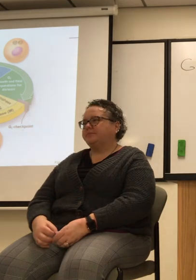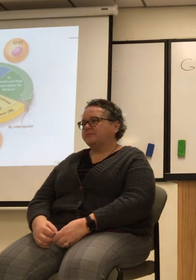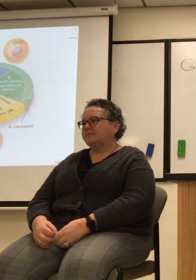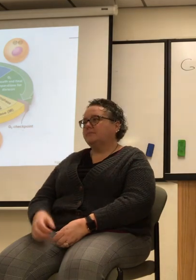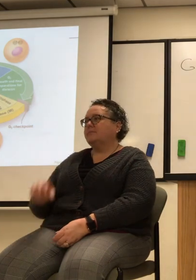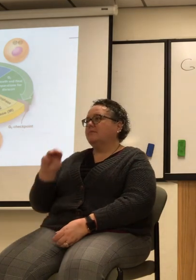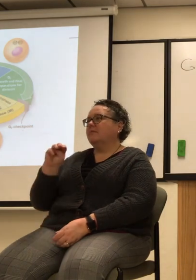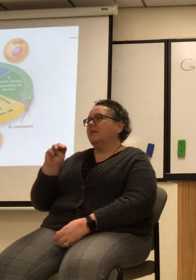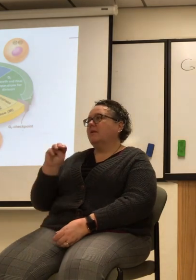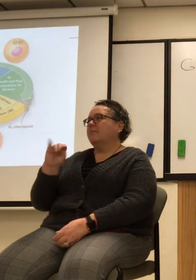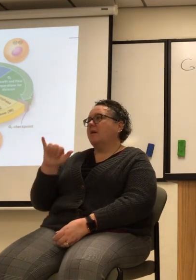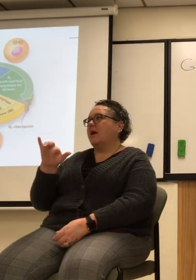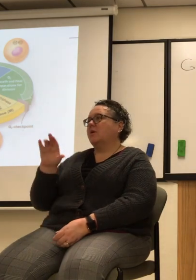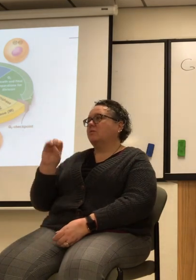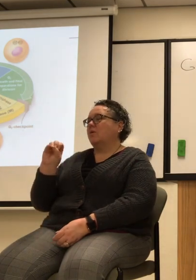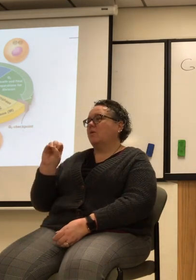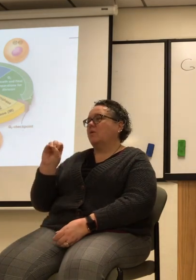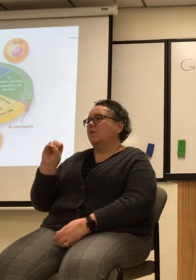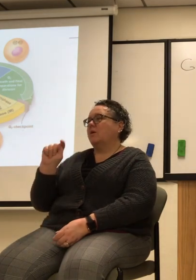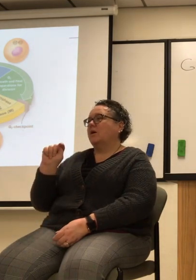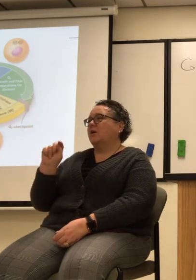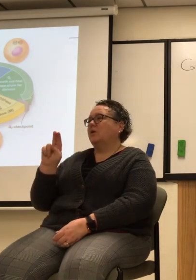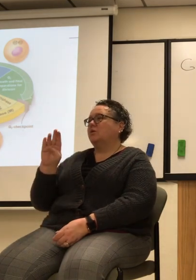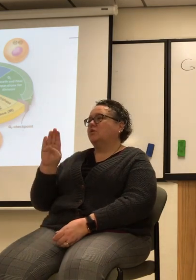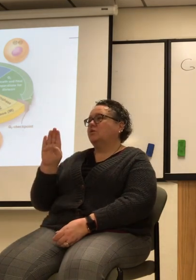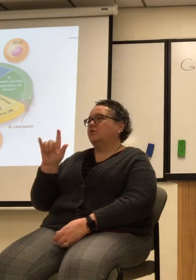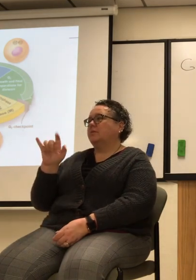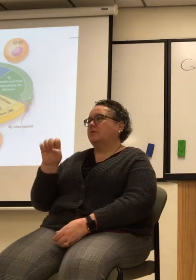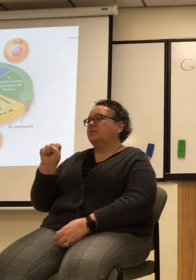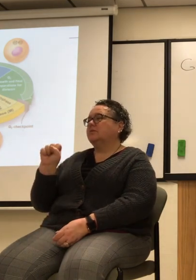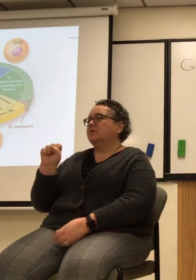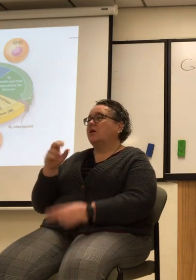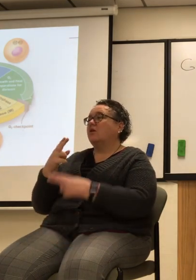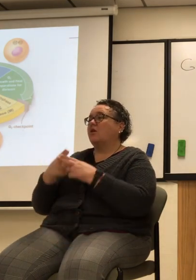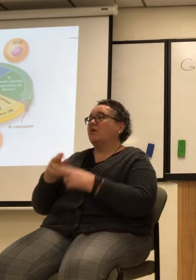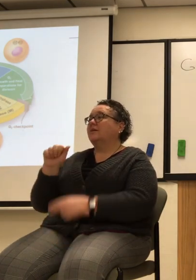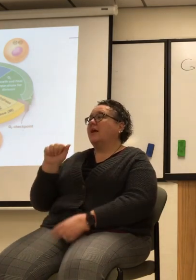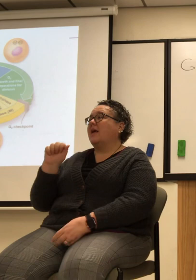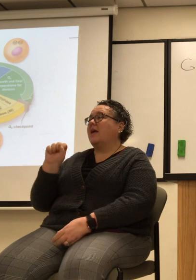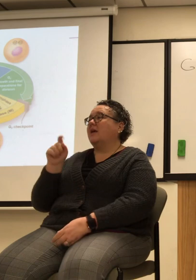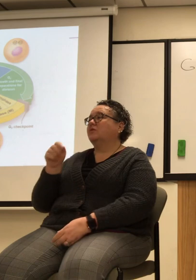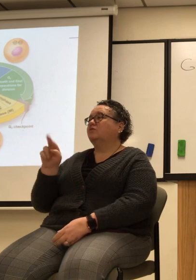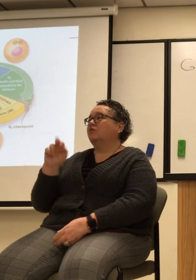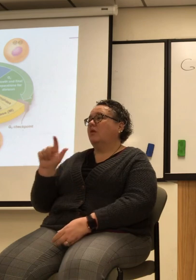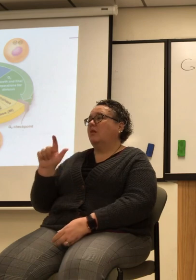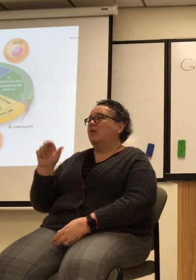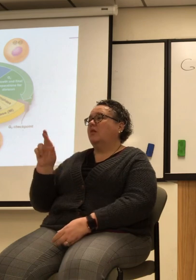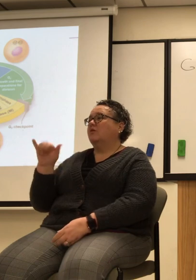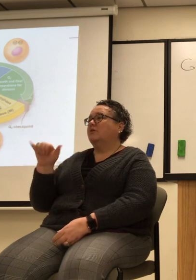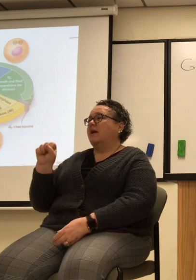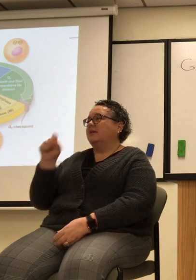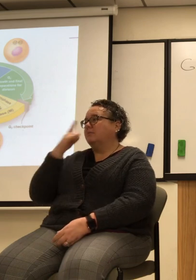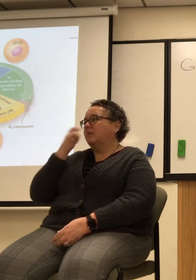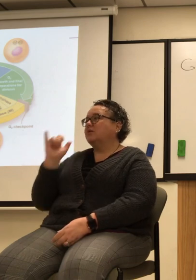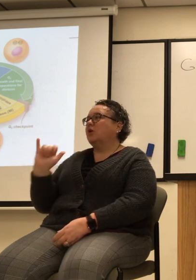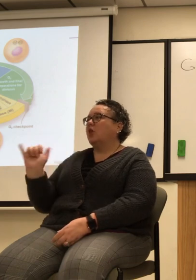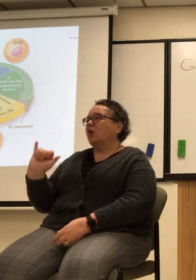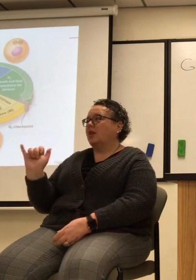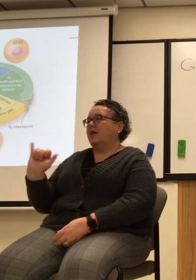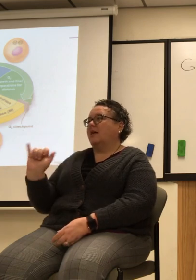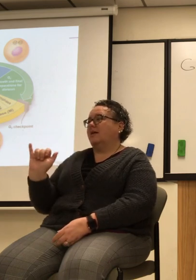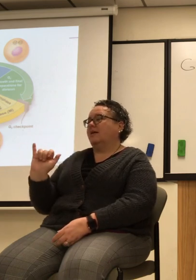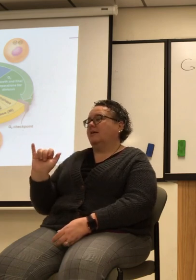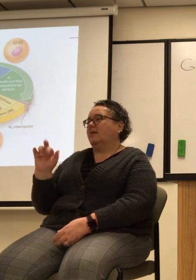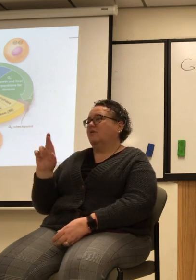are microtubules, the rays of sunshine. They're called astral rays, because they look like little rays of sunshine.